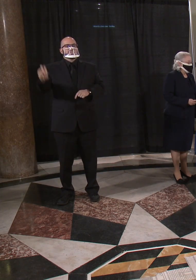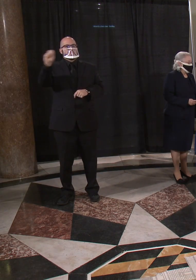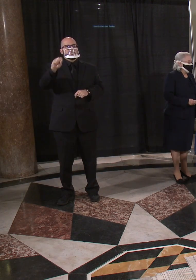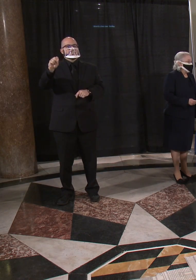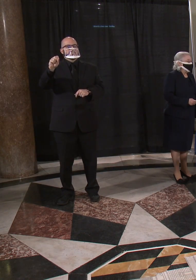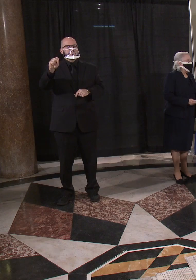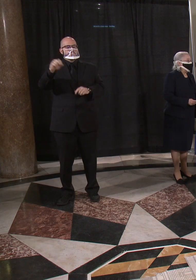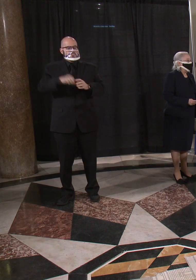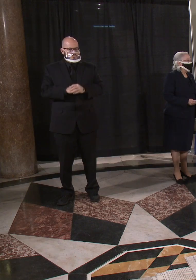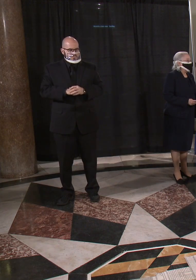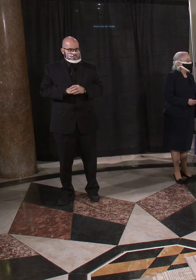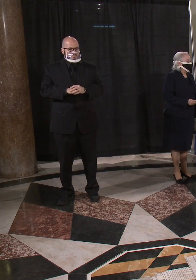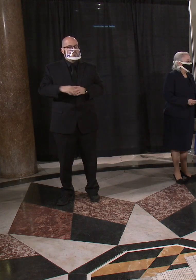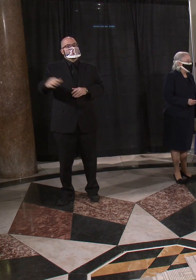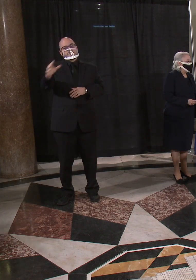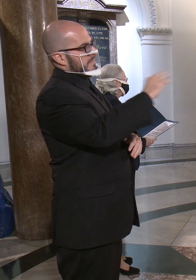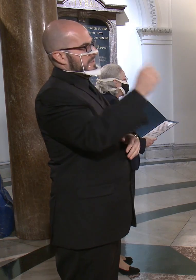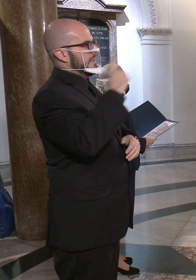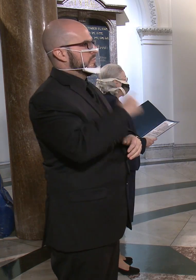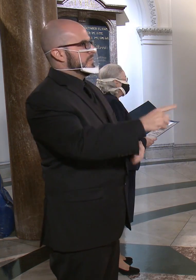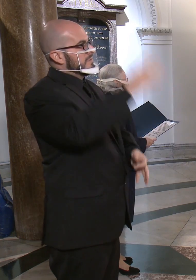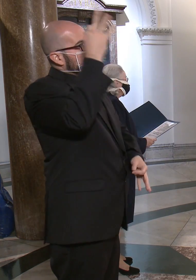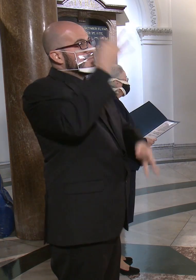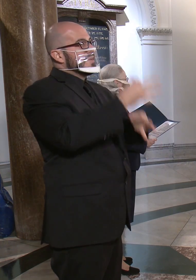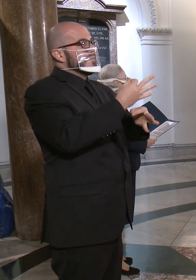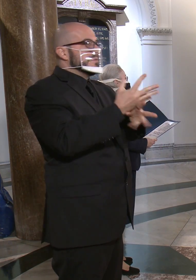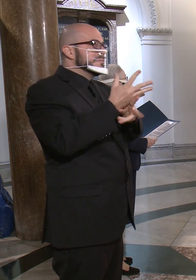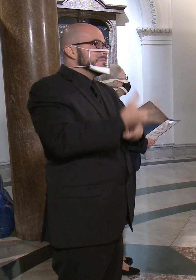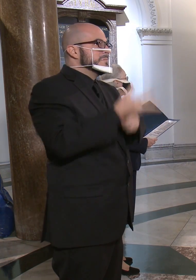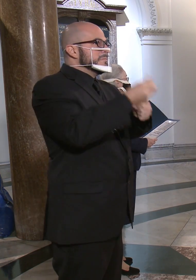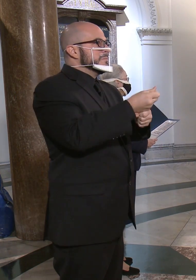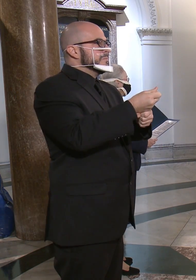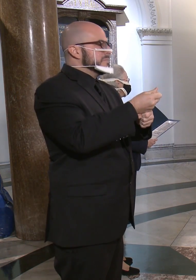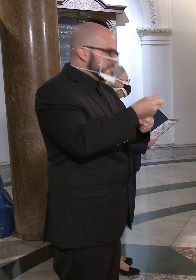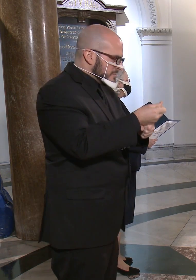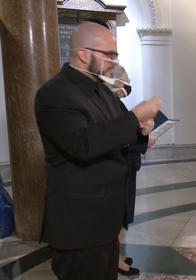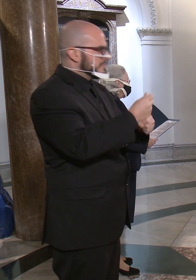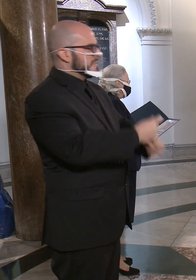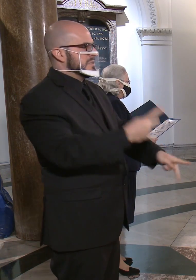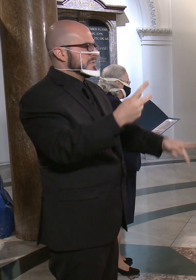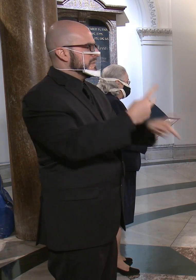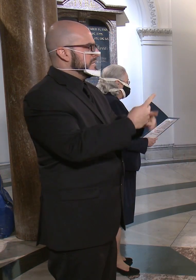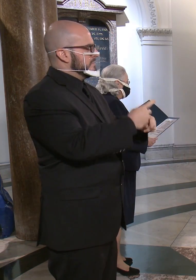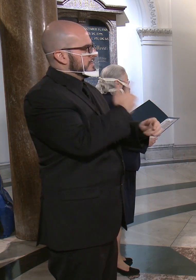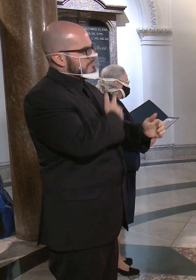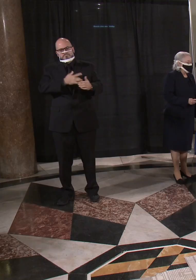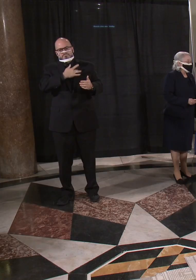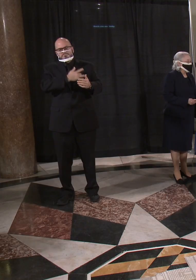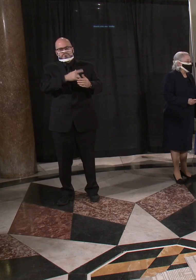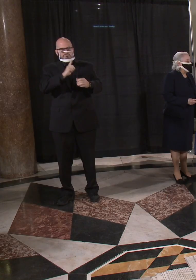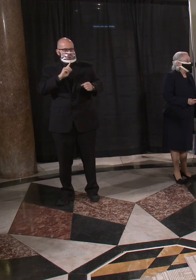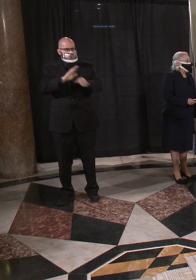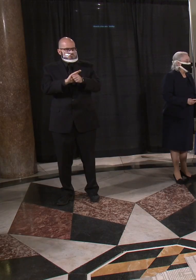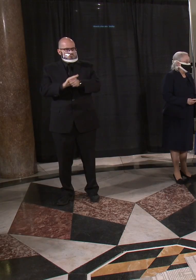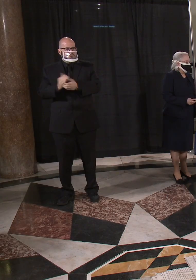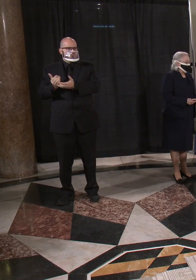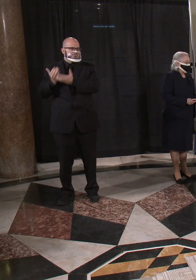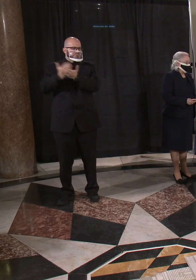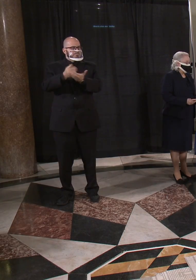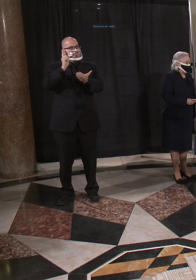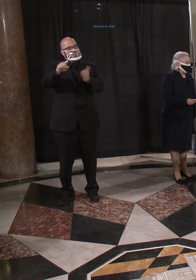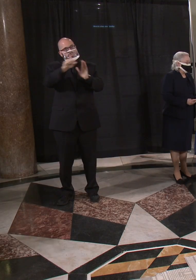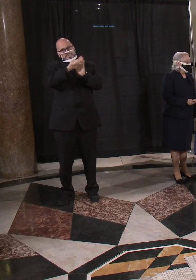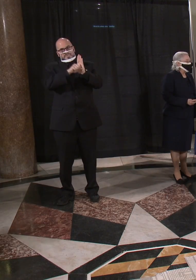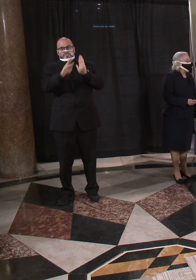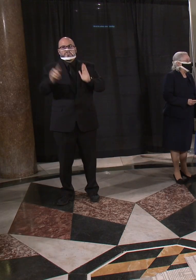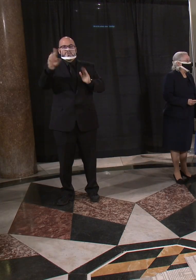United States. And that I will be faithful. And that I will be faithful. And bear true allegiance. And bear true allegiance. To the state of Maryland. To the